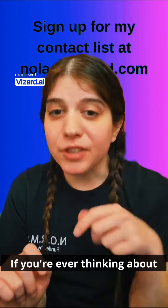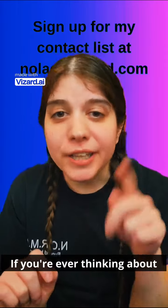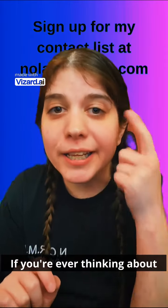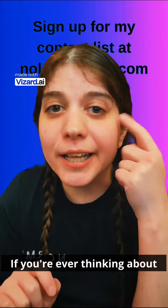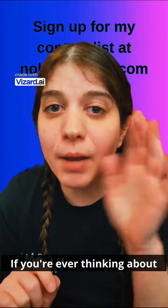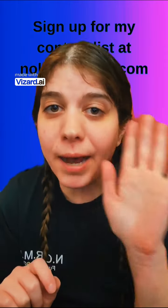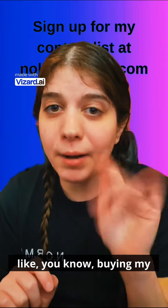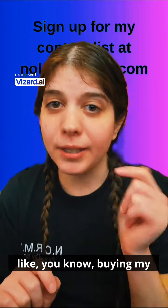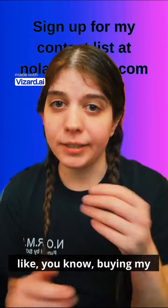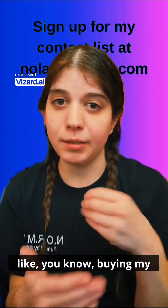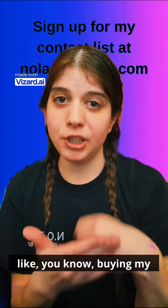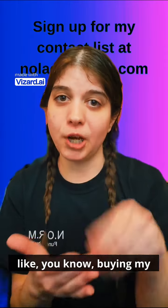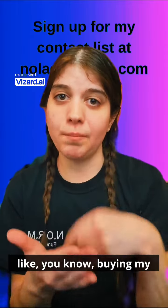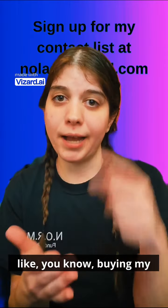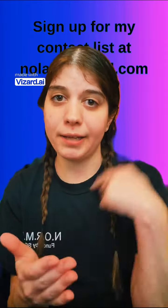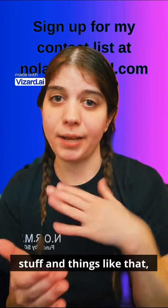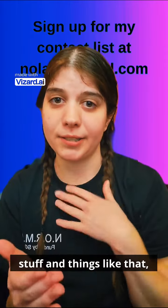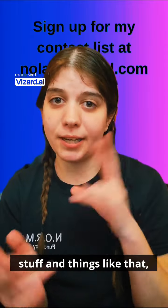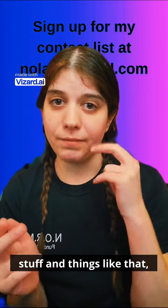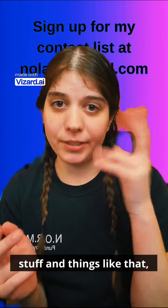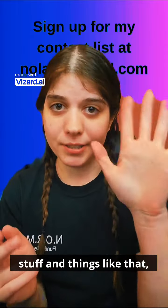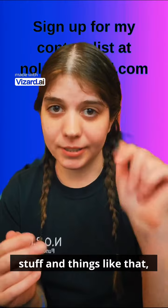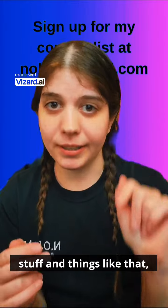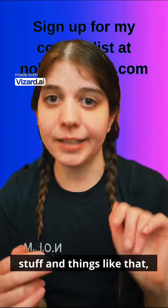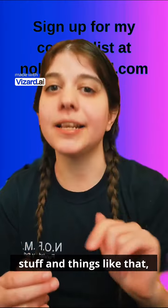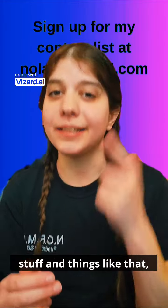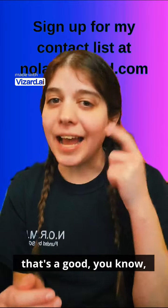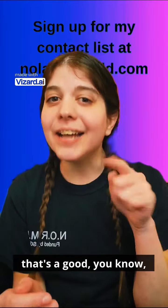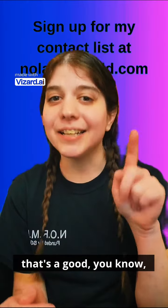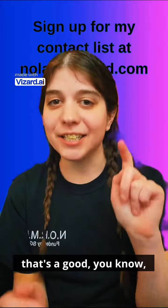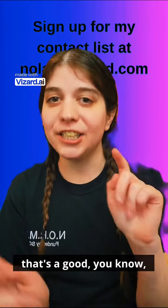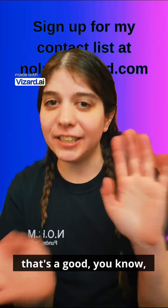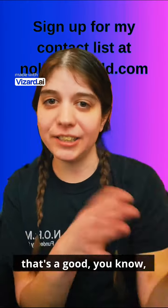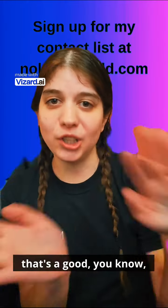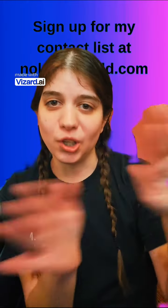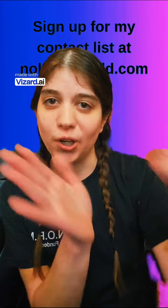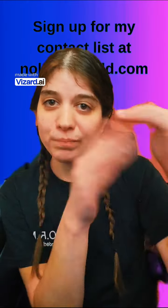thinking about, like, you know, buying my stuff and things like that, that's a good, you know,